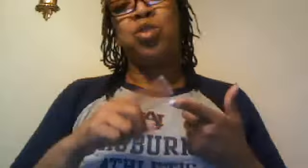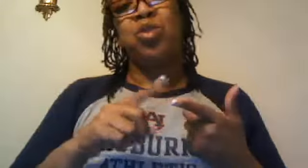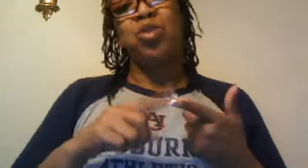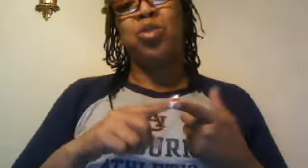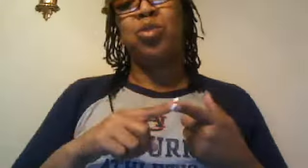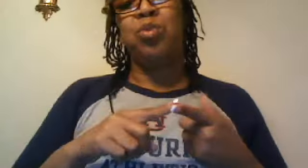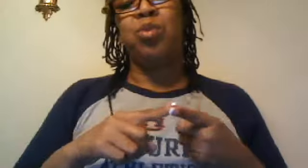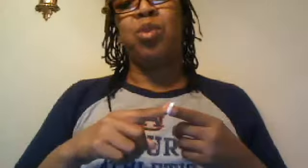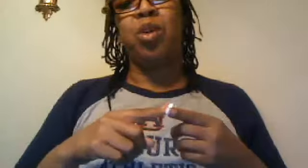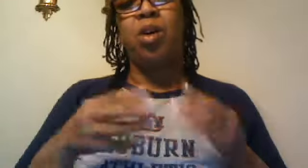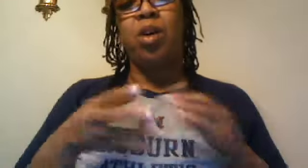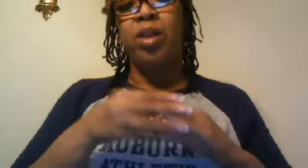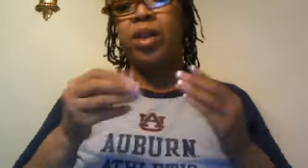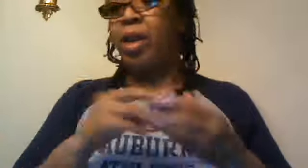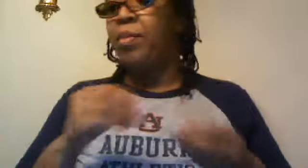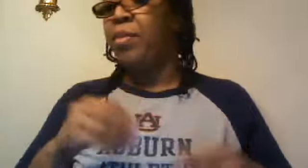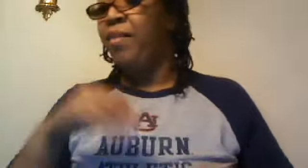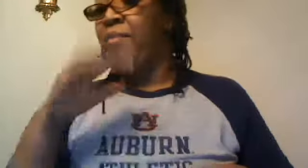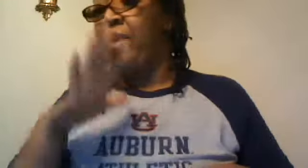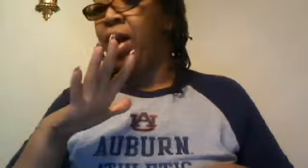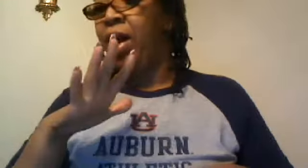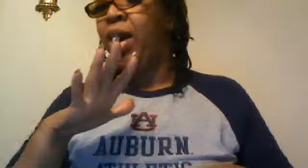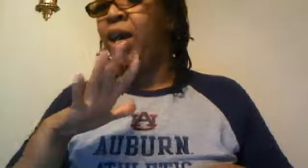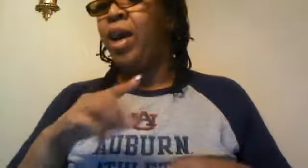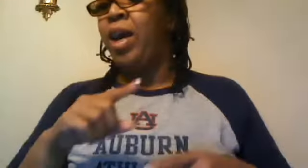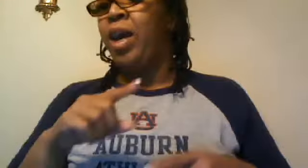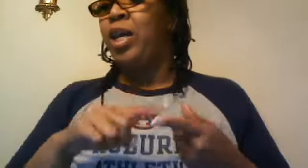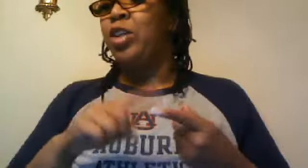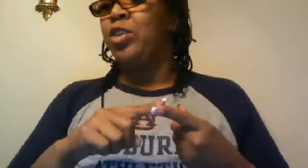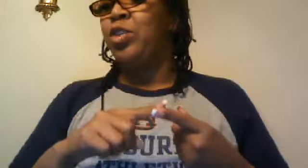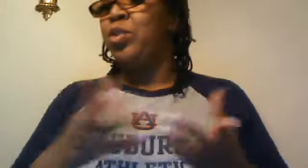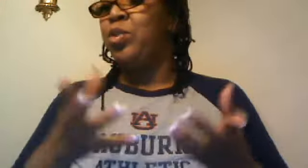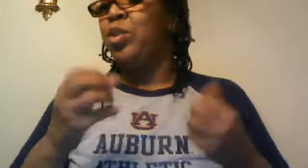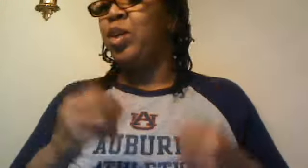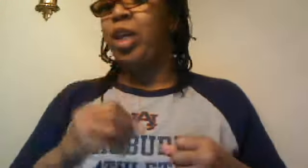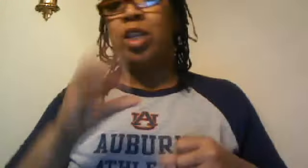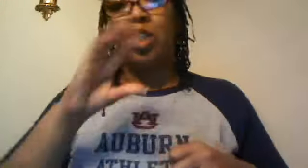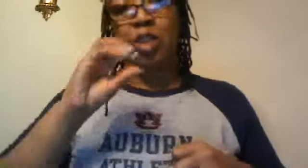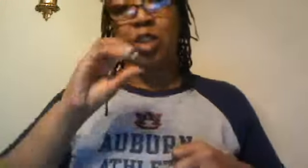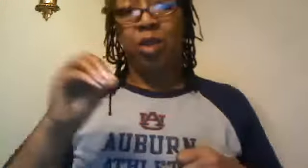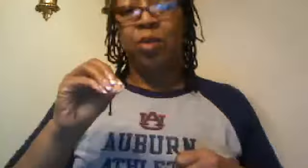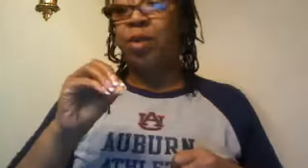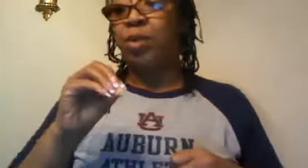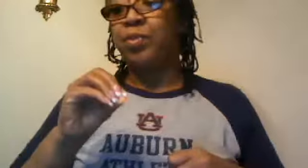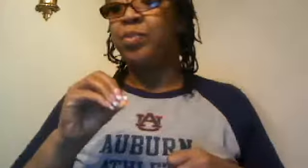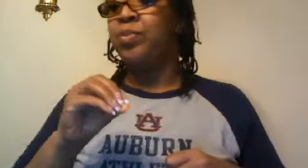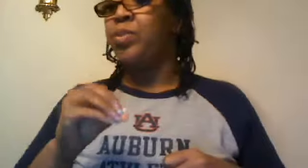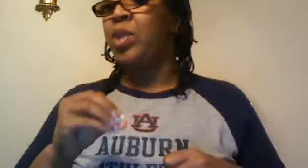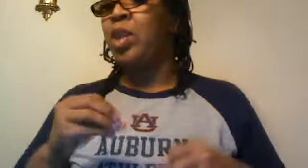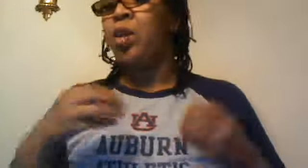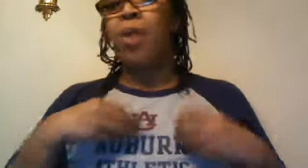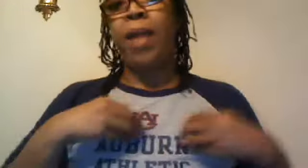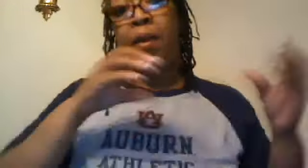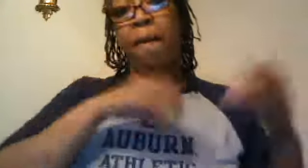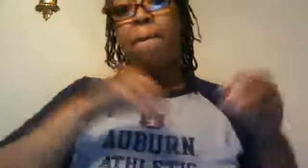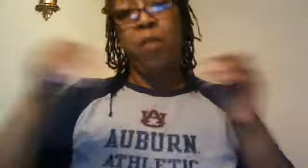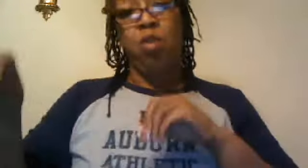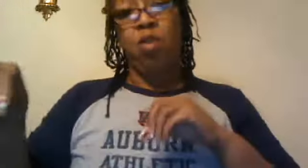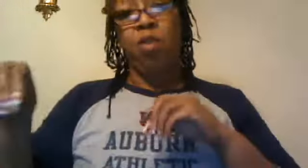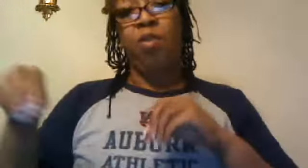5 to 0, we have to go 5 spaces to the left. We have to go 5 spaces to the left, and if we're going 5